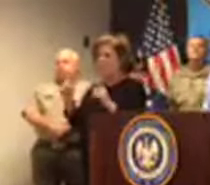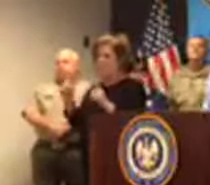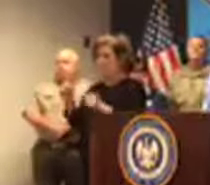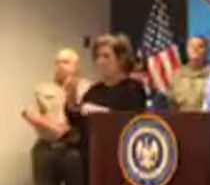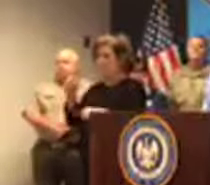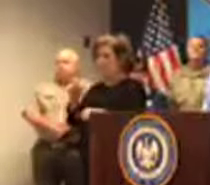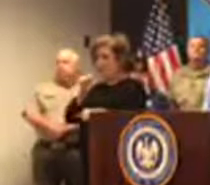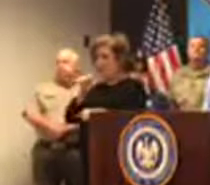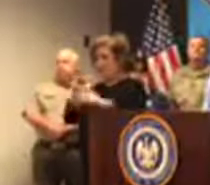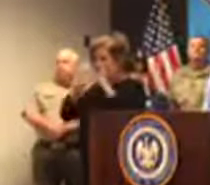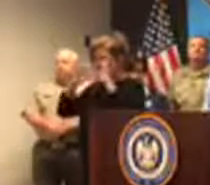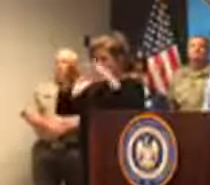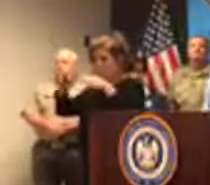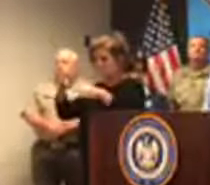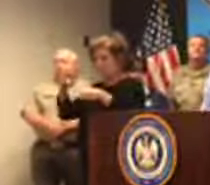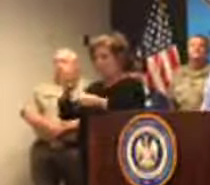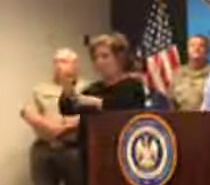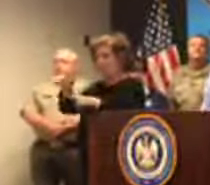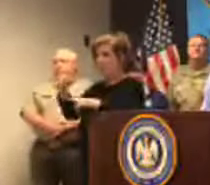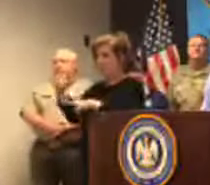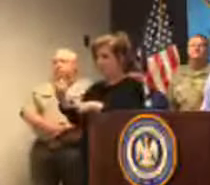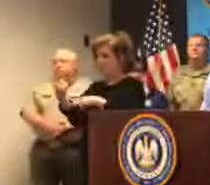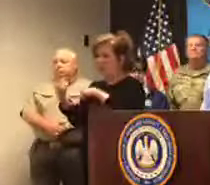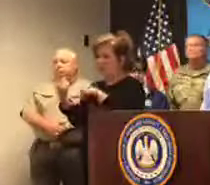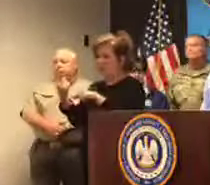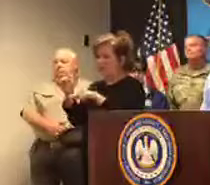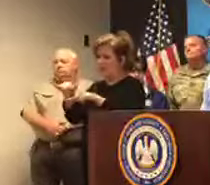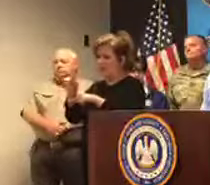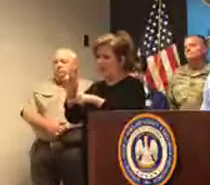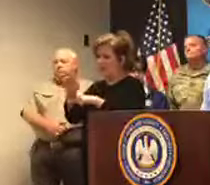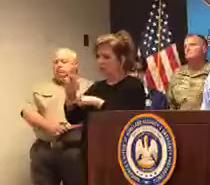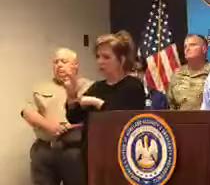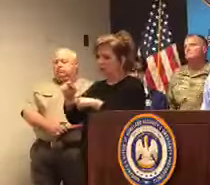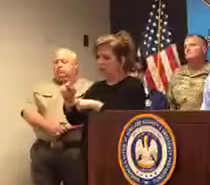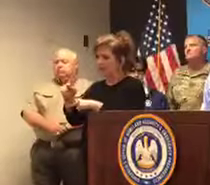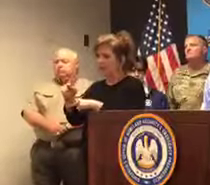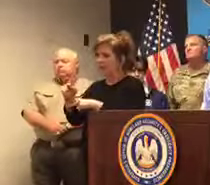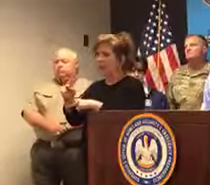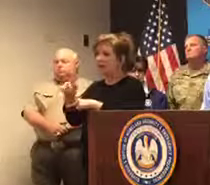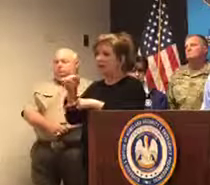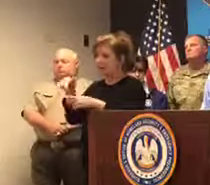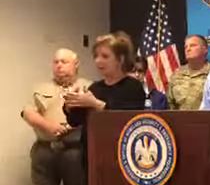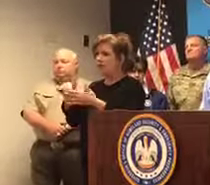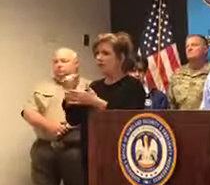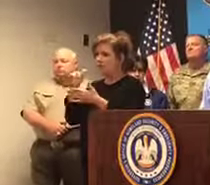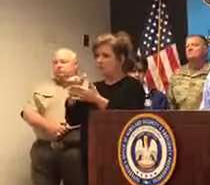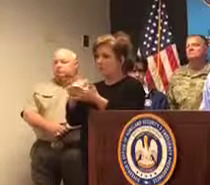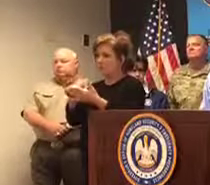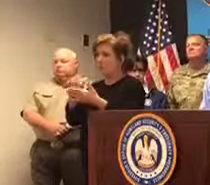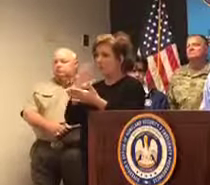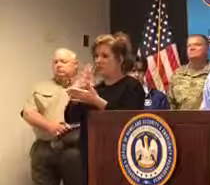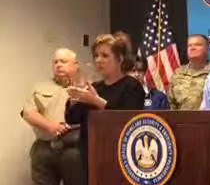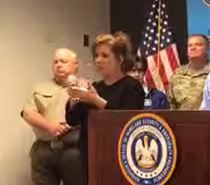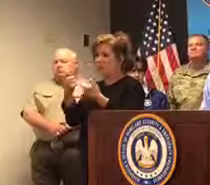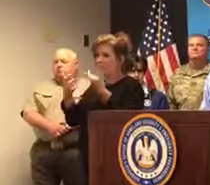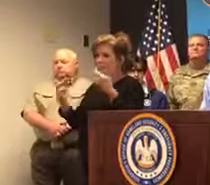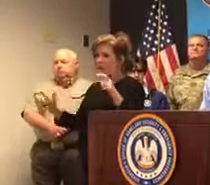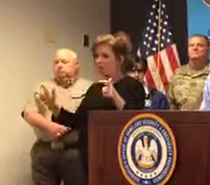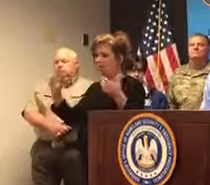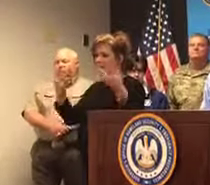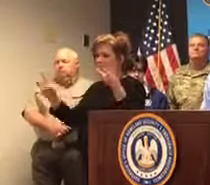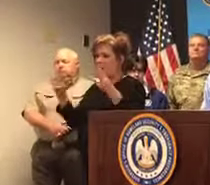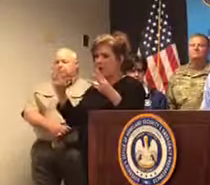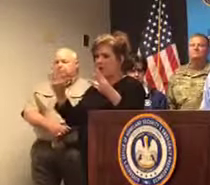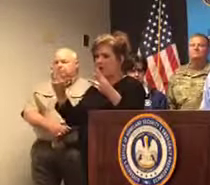focused primarily or exclusively, I should say, on that track. This is going to be a major weather event for a